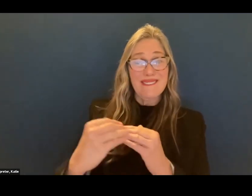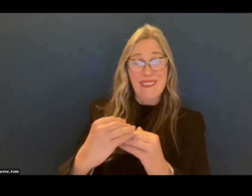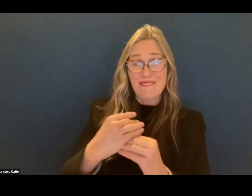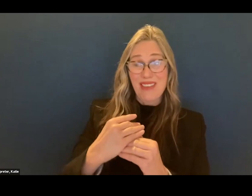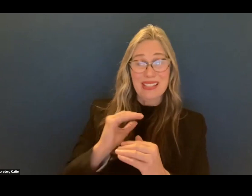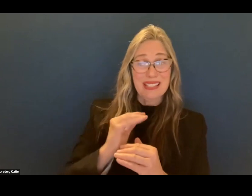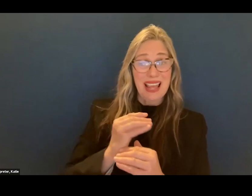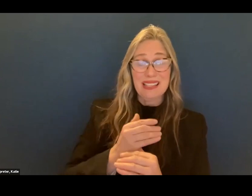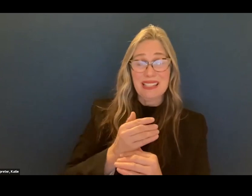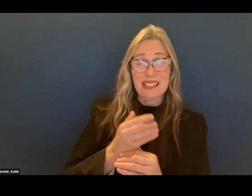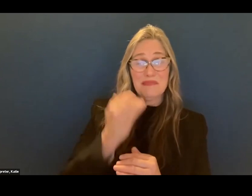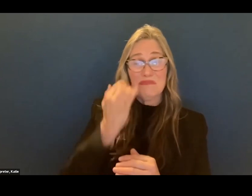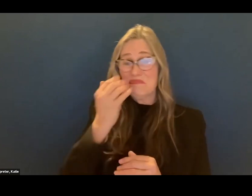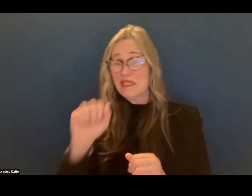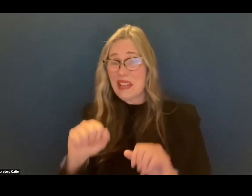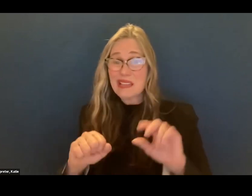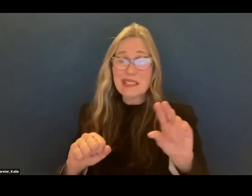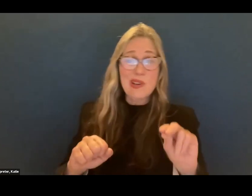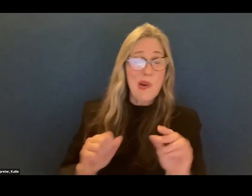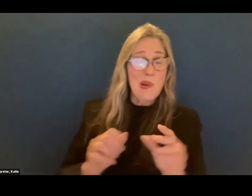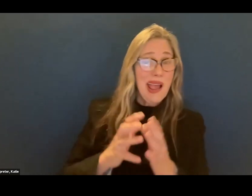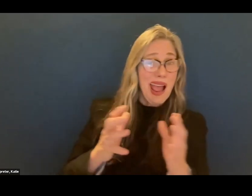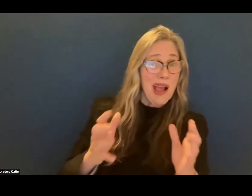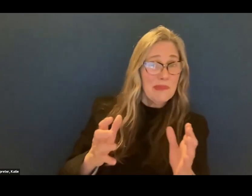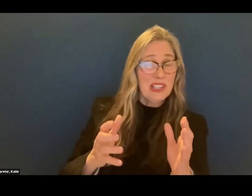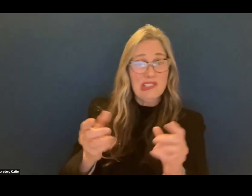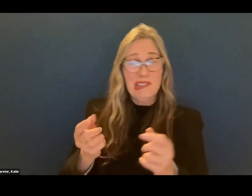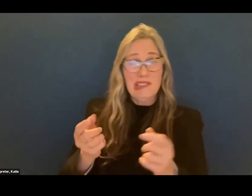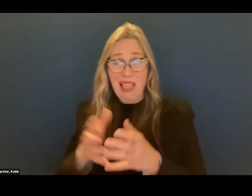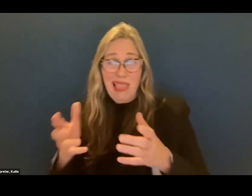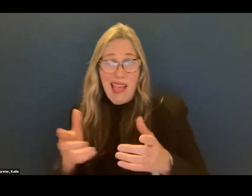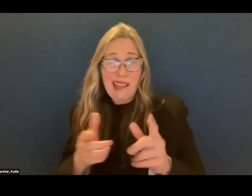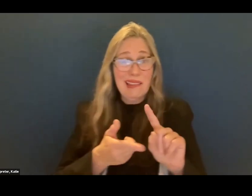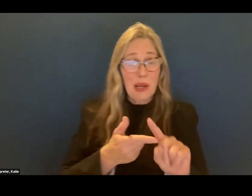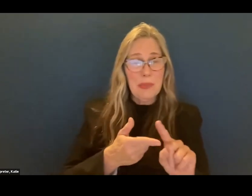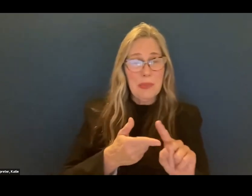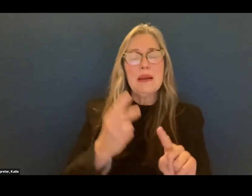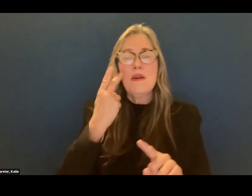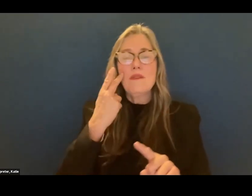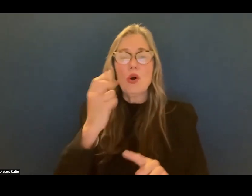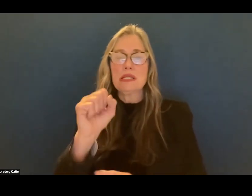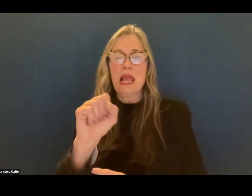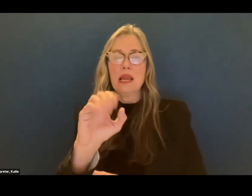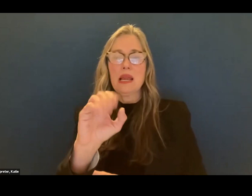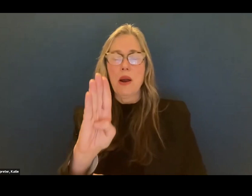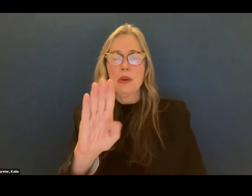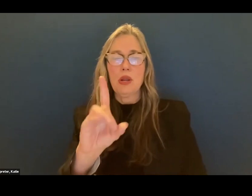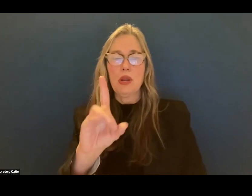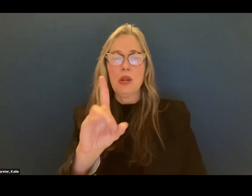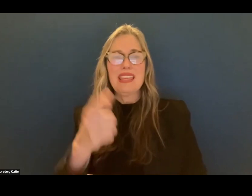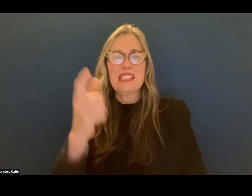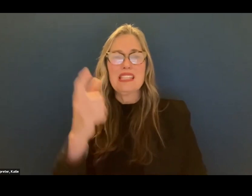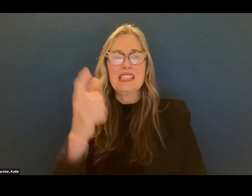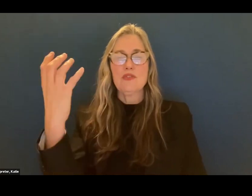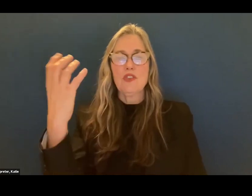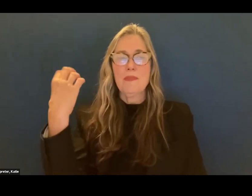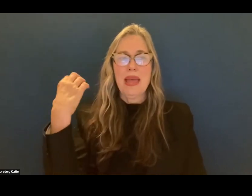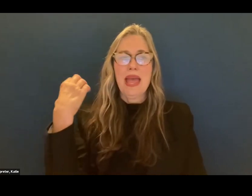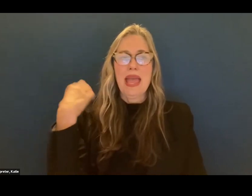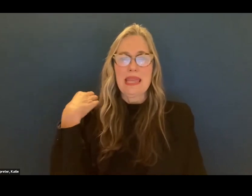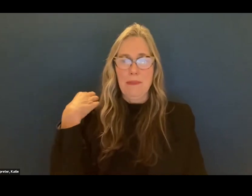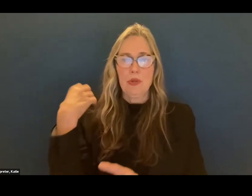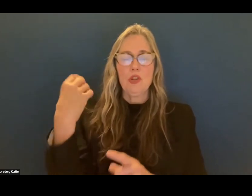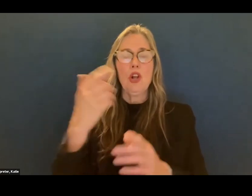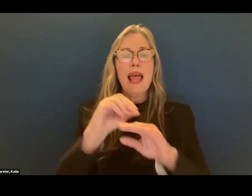it does at all, for Santa Barbara Unified. And the information that I have here is coming from the Capital Advisors and from